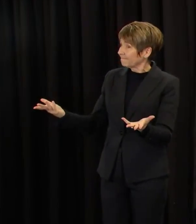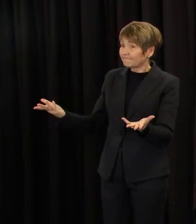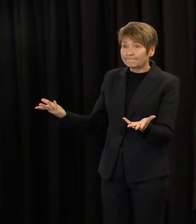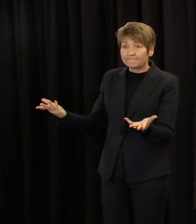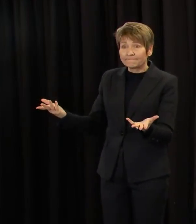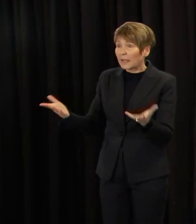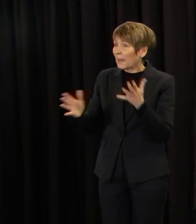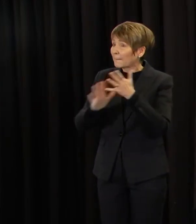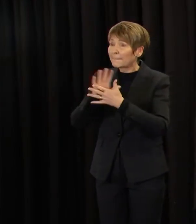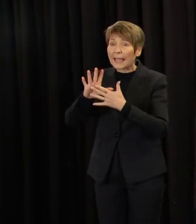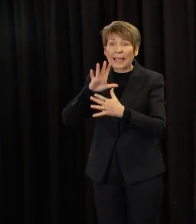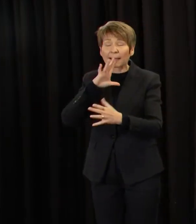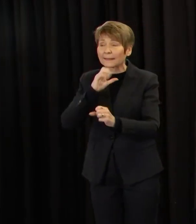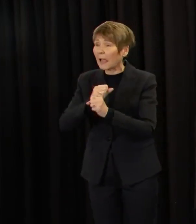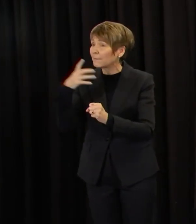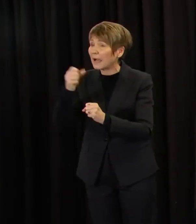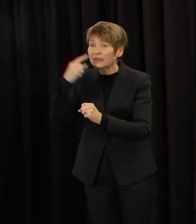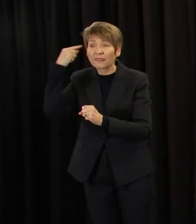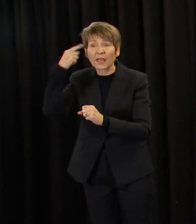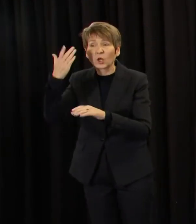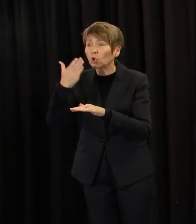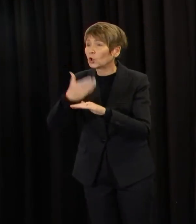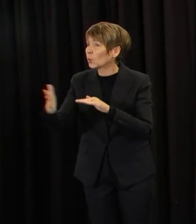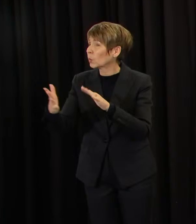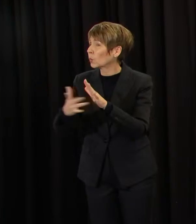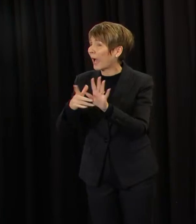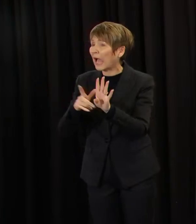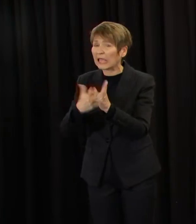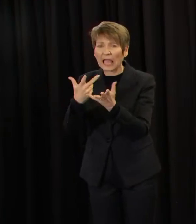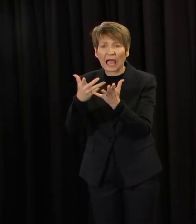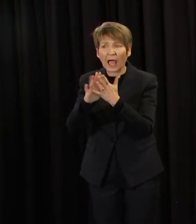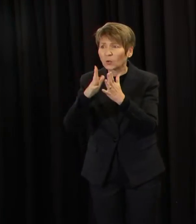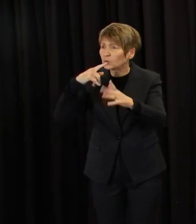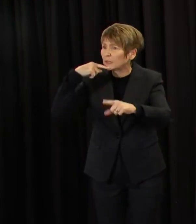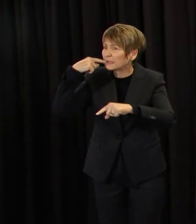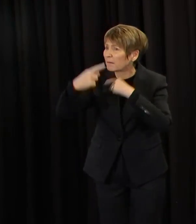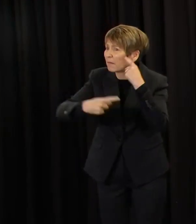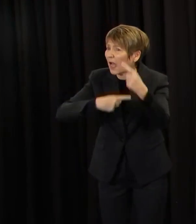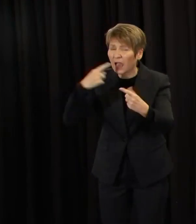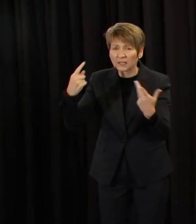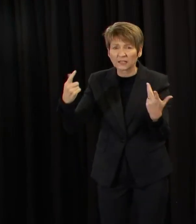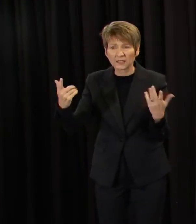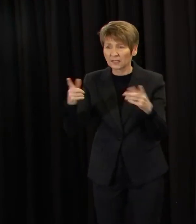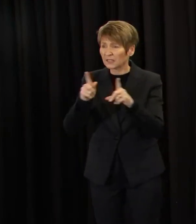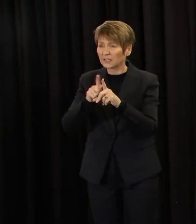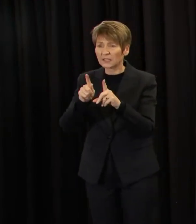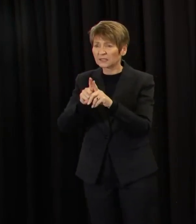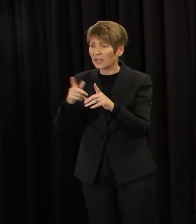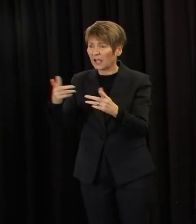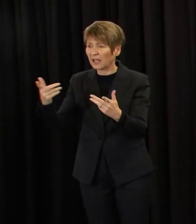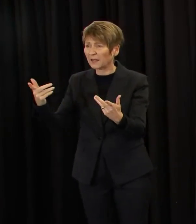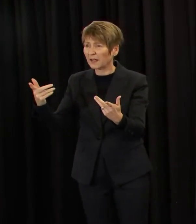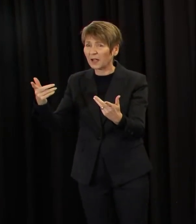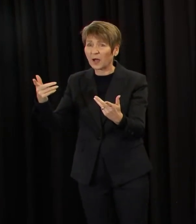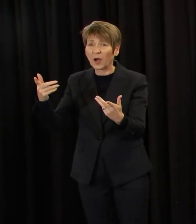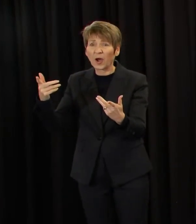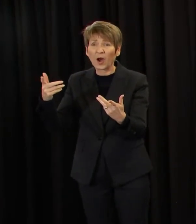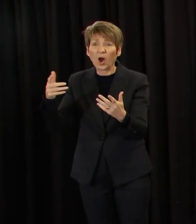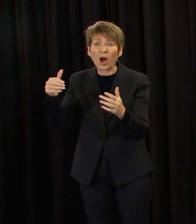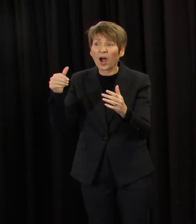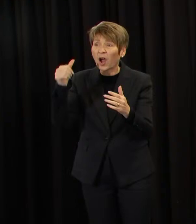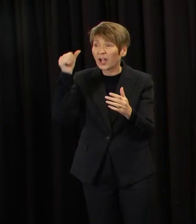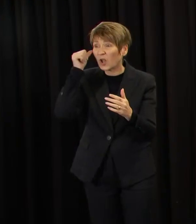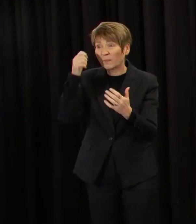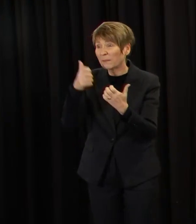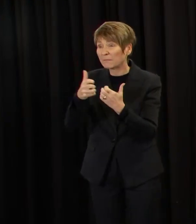who we can engage with to get the messages out in different ways. Because look, we know that there's not many people watching these broadcasts live. I